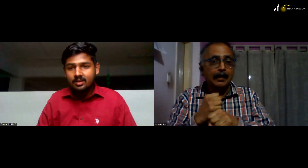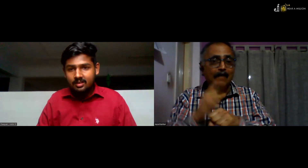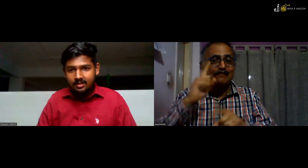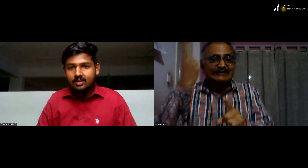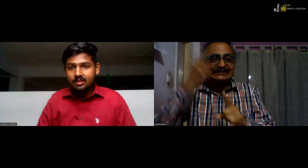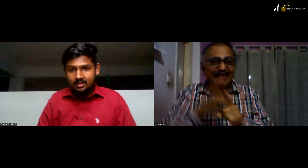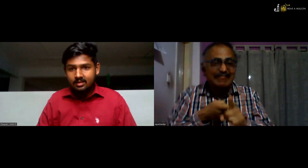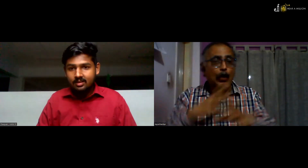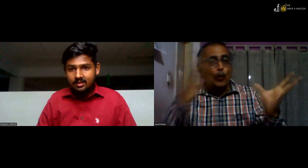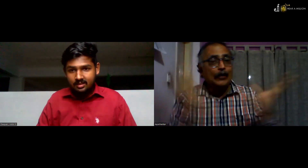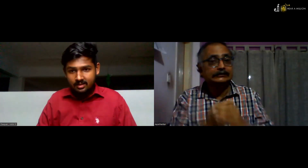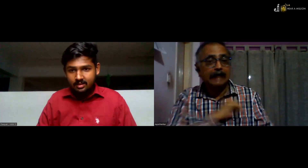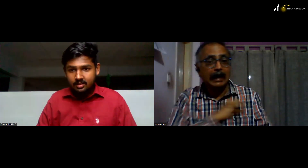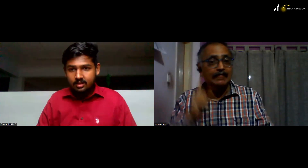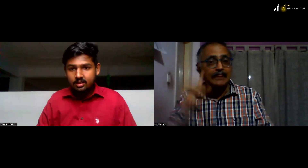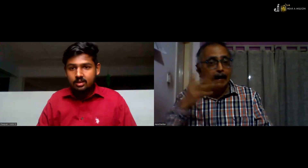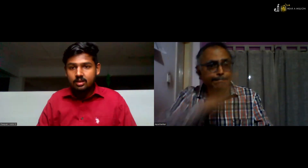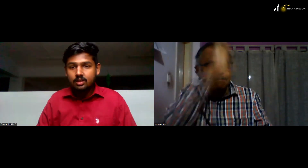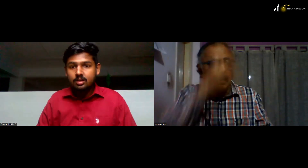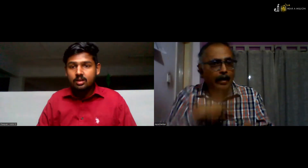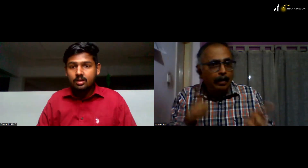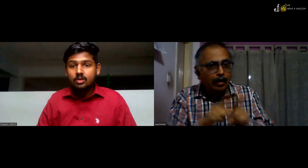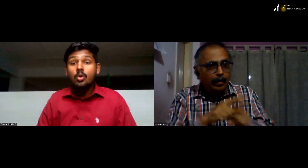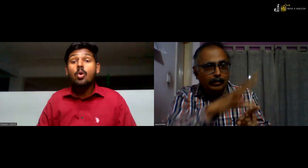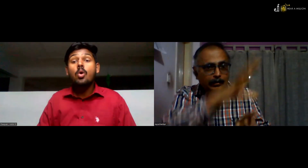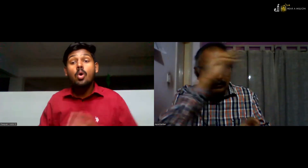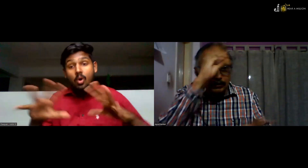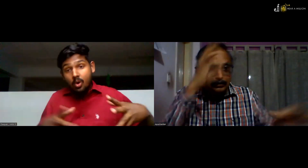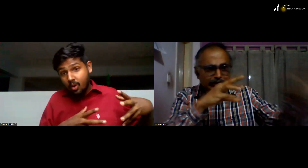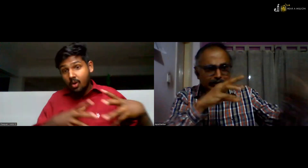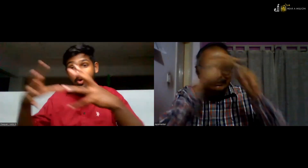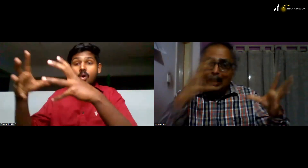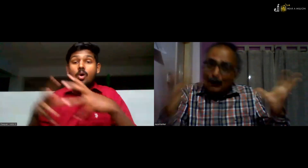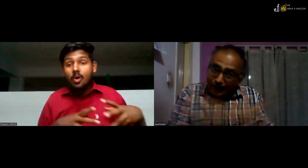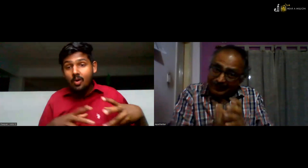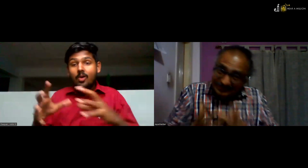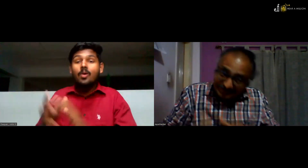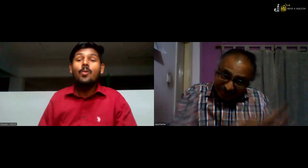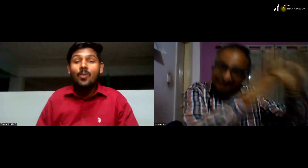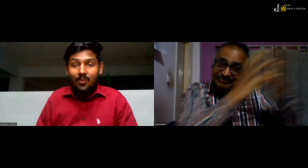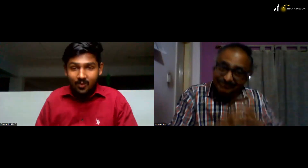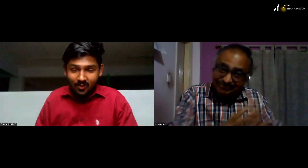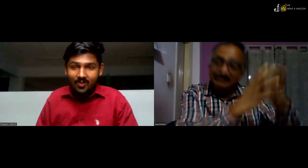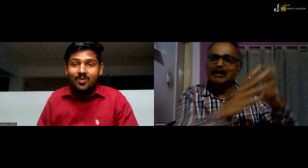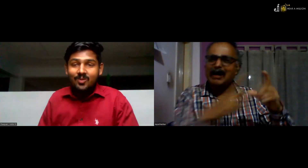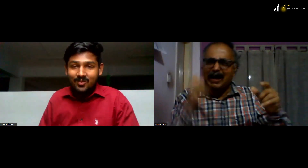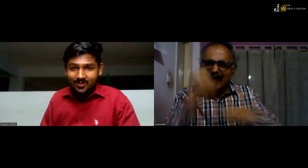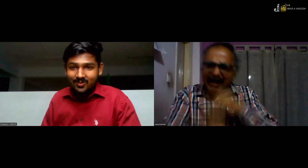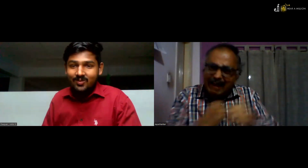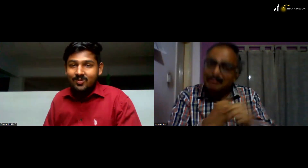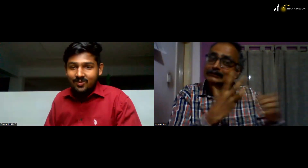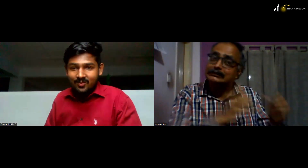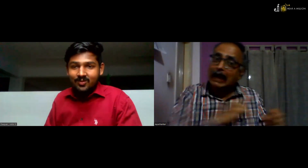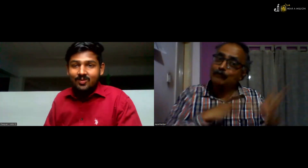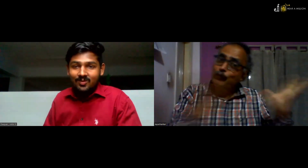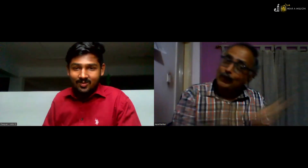and also like with the year time I felt that I can go more over. So you have to take